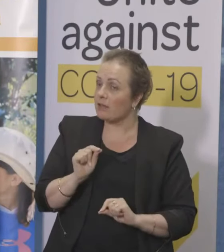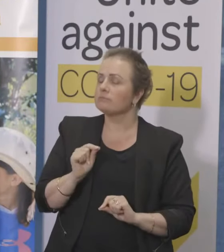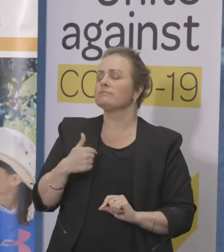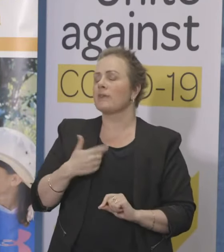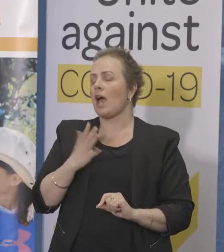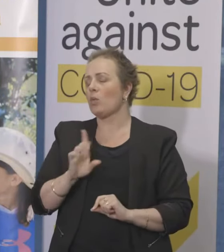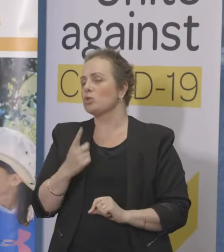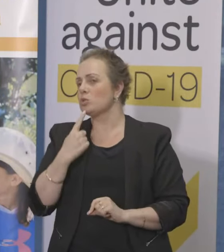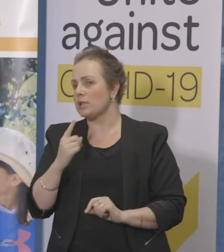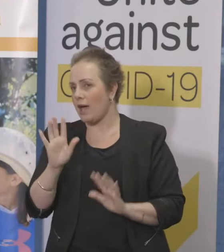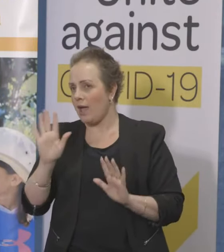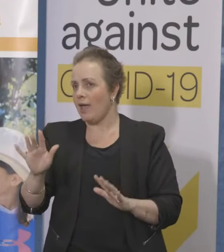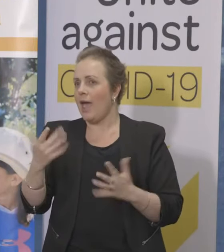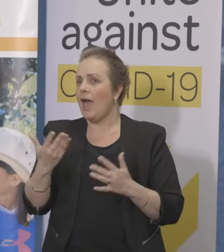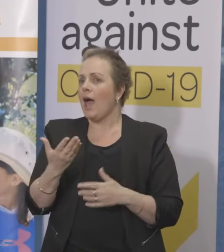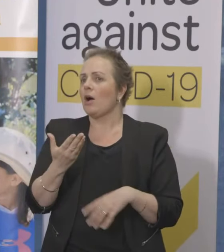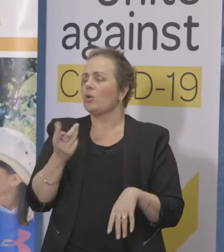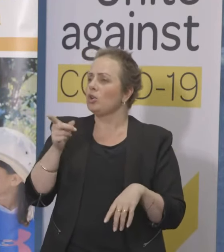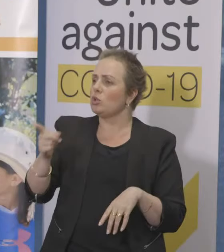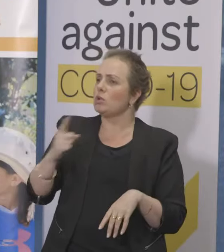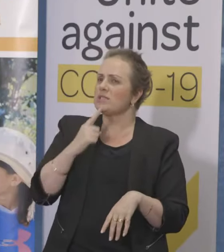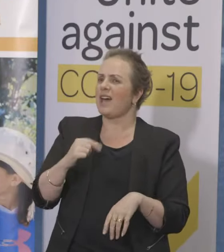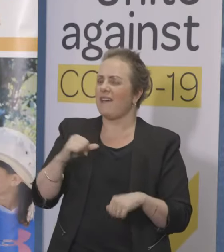a comment first of all on the use of the word failings.